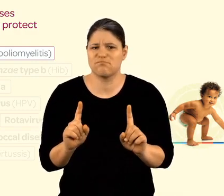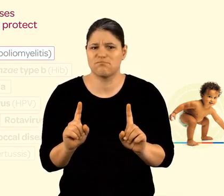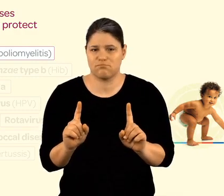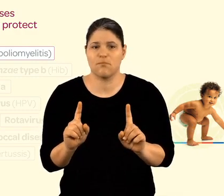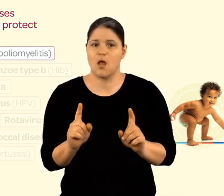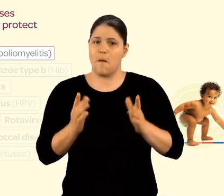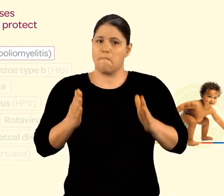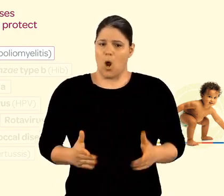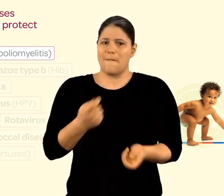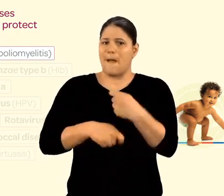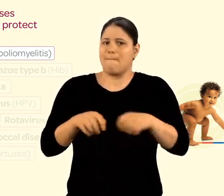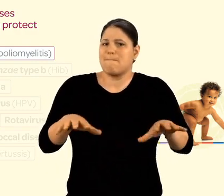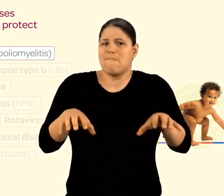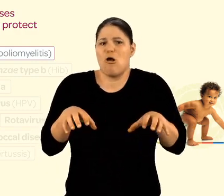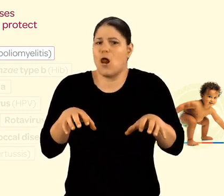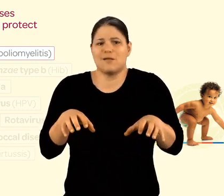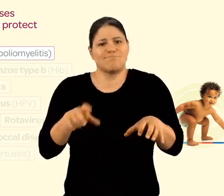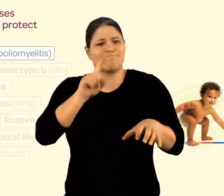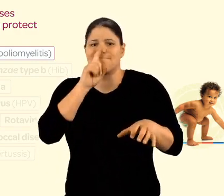Polio can paralyze the body and make it hard to breathe.